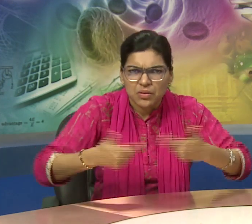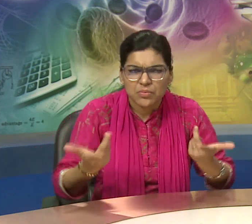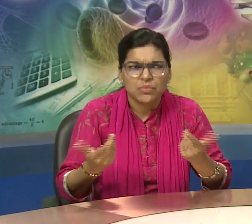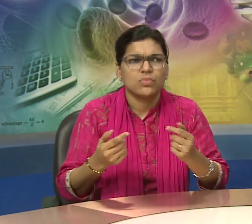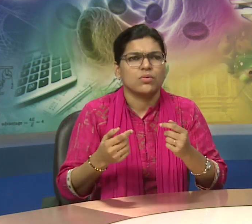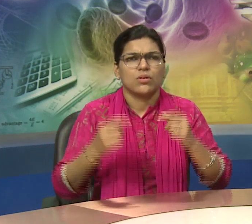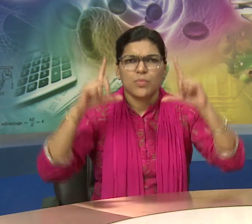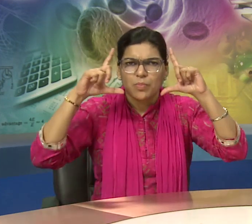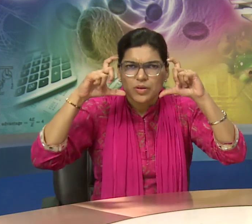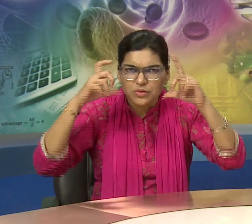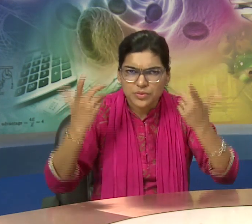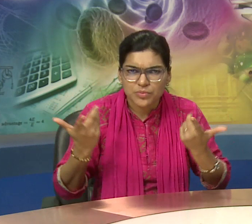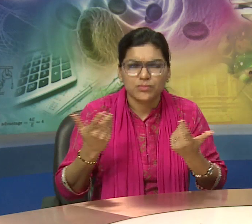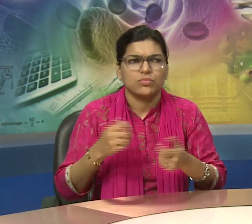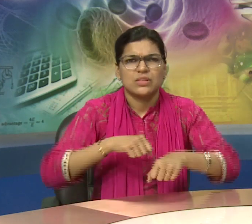Just like we can